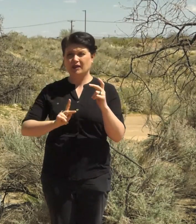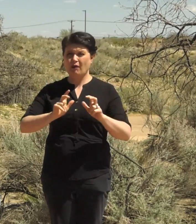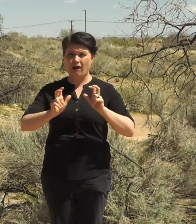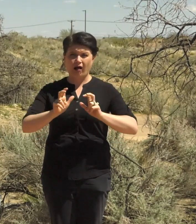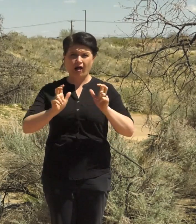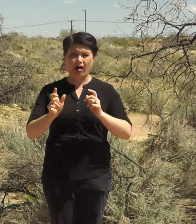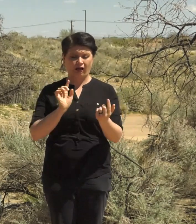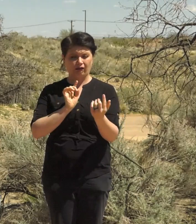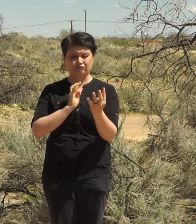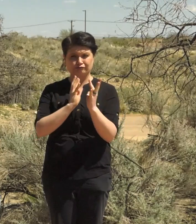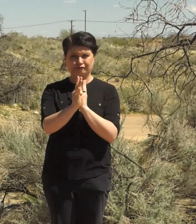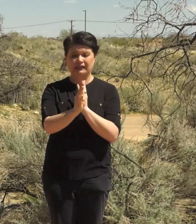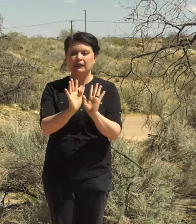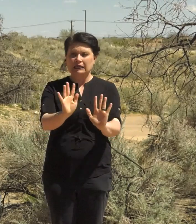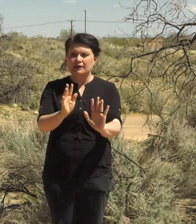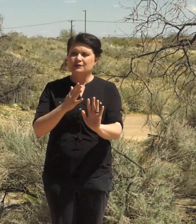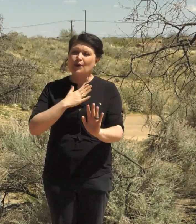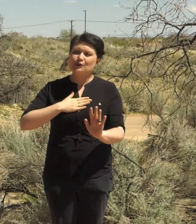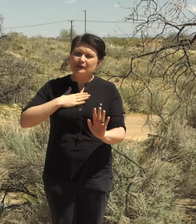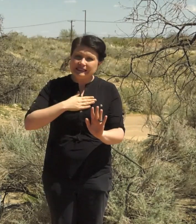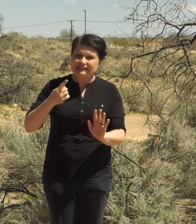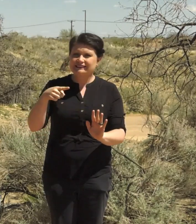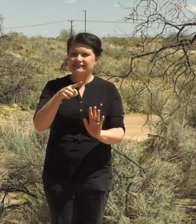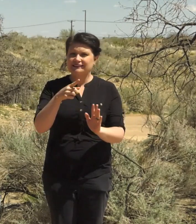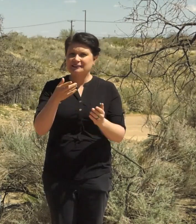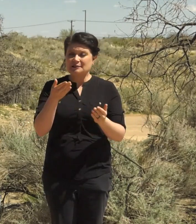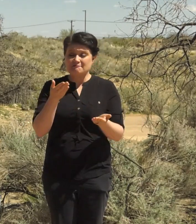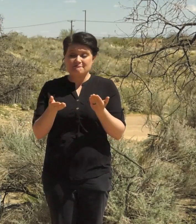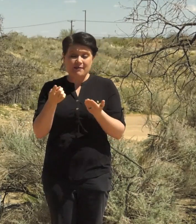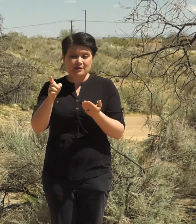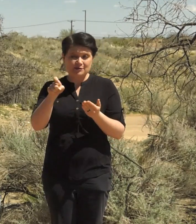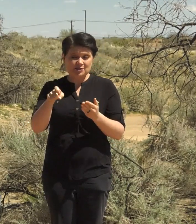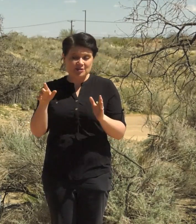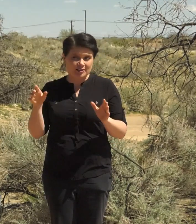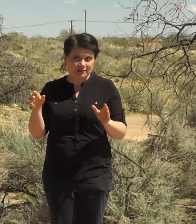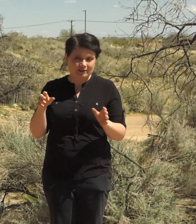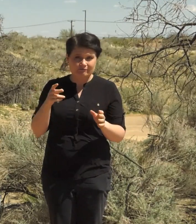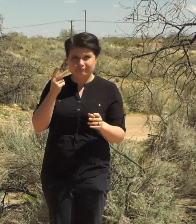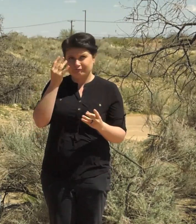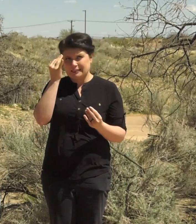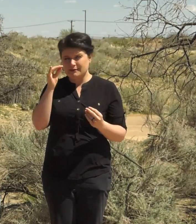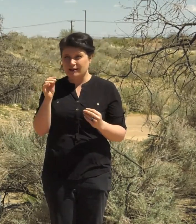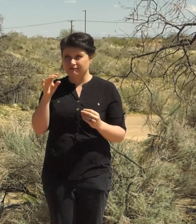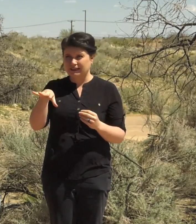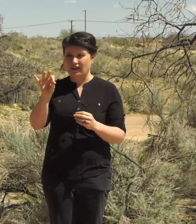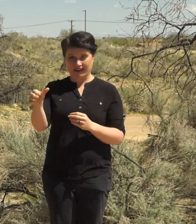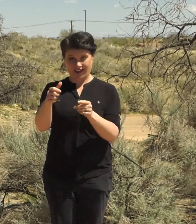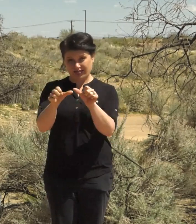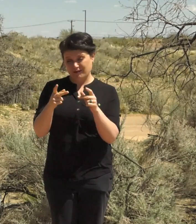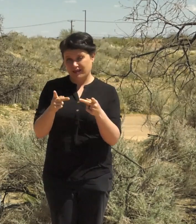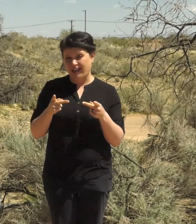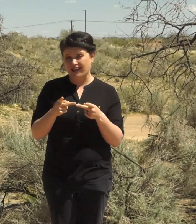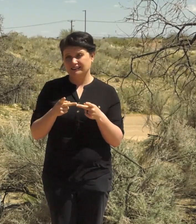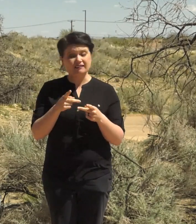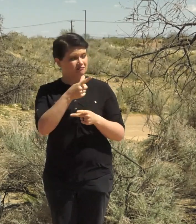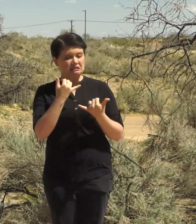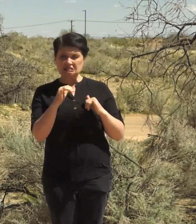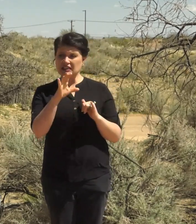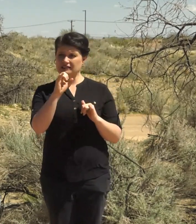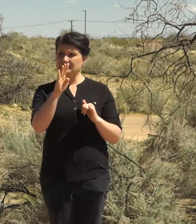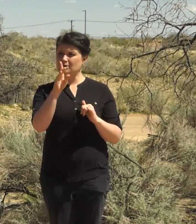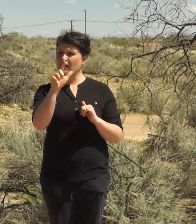use. I want to encourage everyone to seek out other areas on the Cibola National